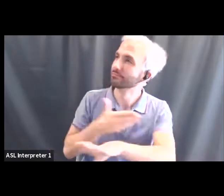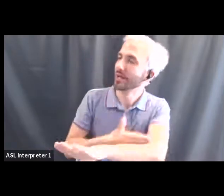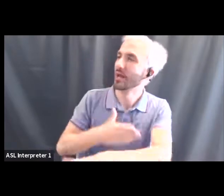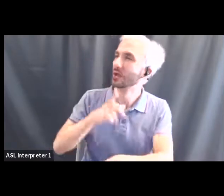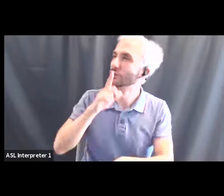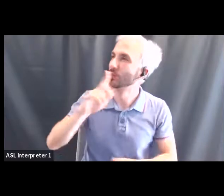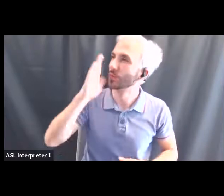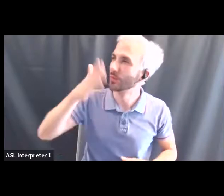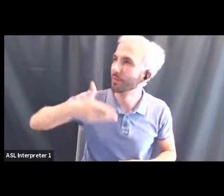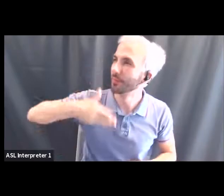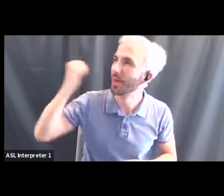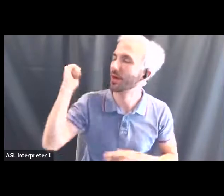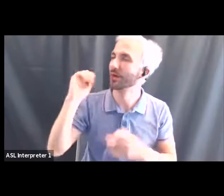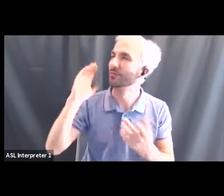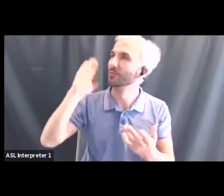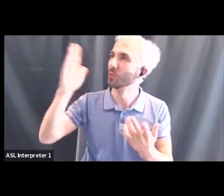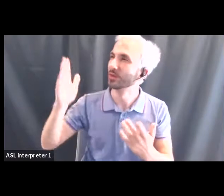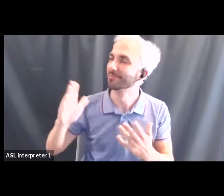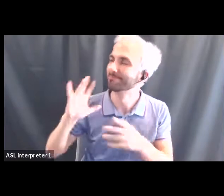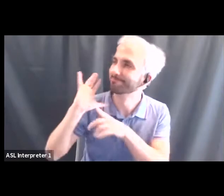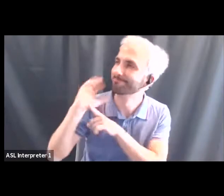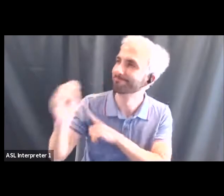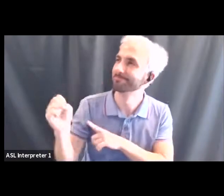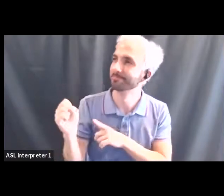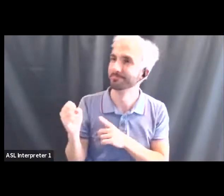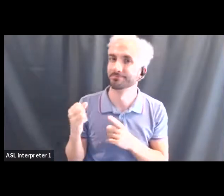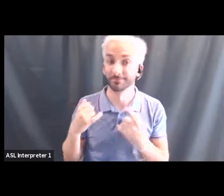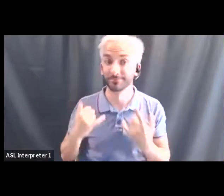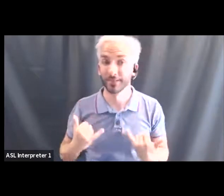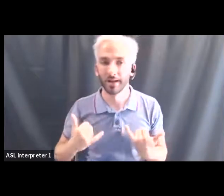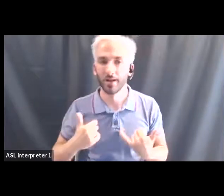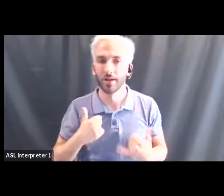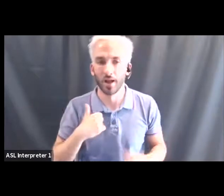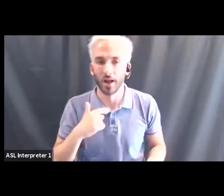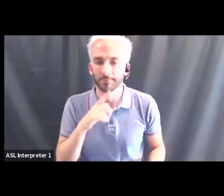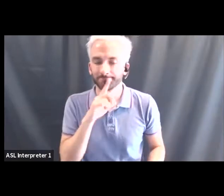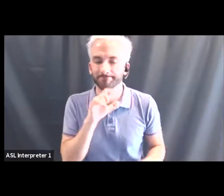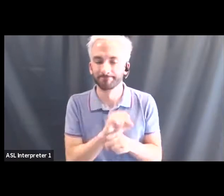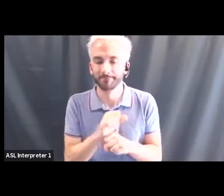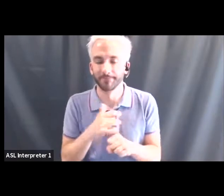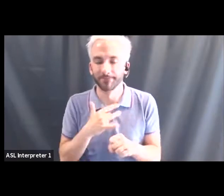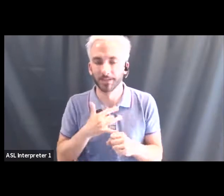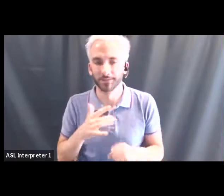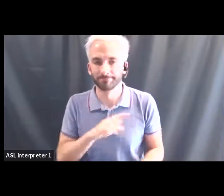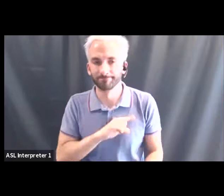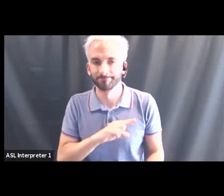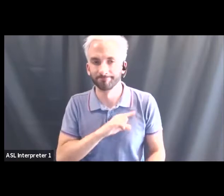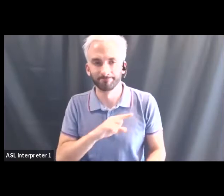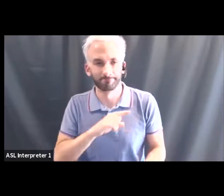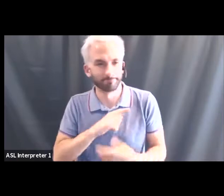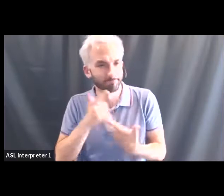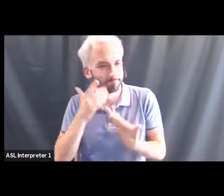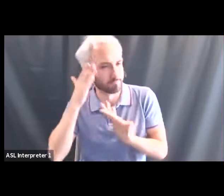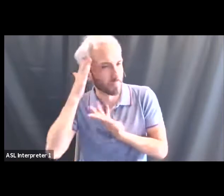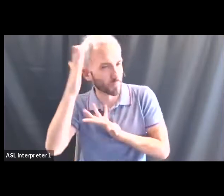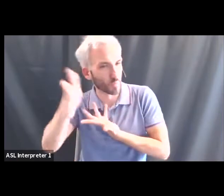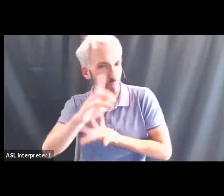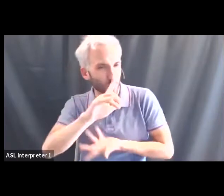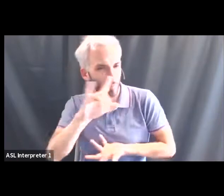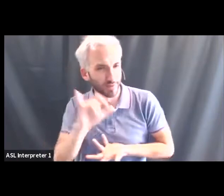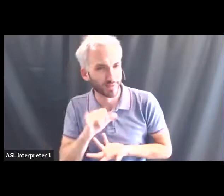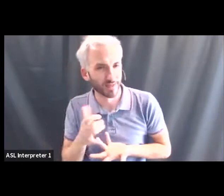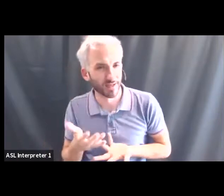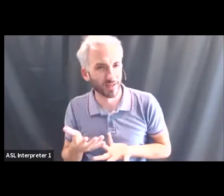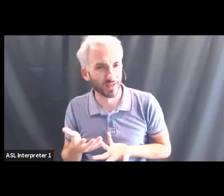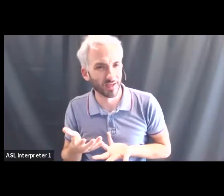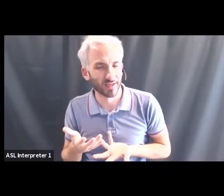steps back. Now I have legitimate dread about the future. My friends and I joke, what's the point of saving for a home